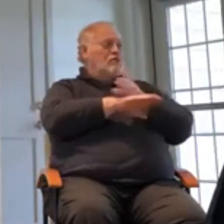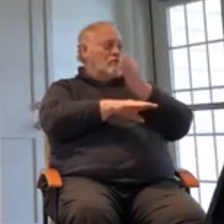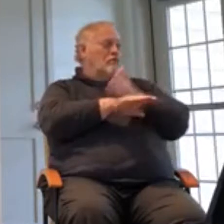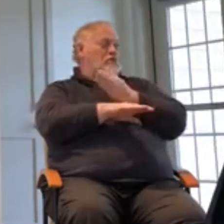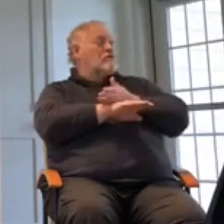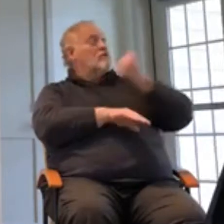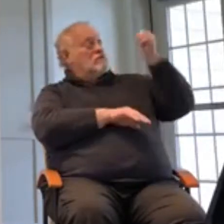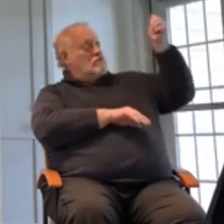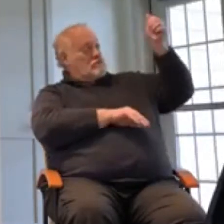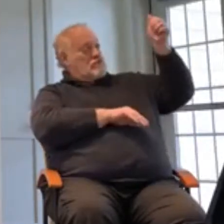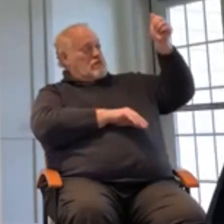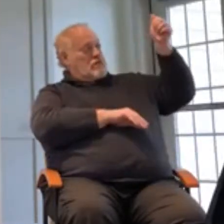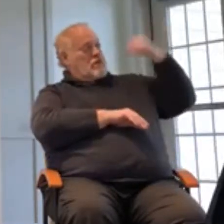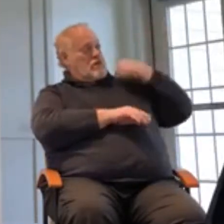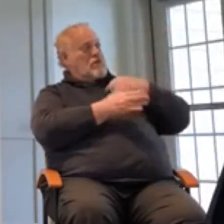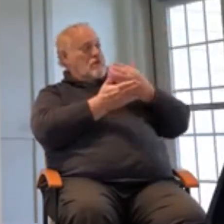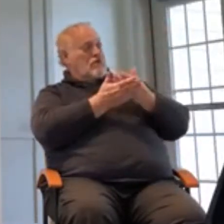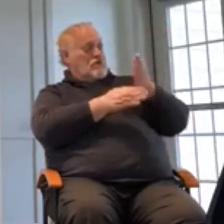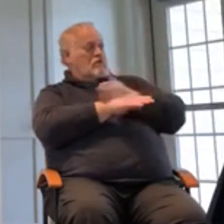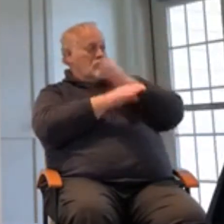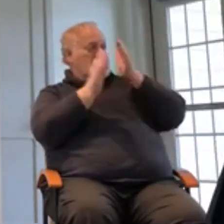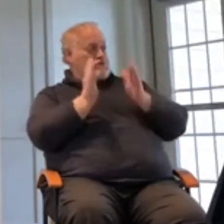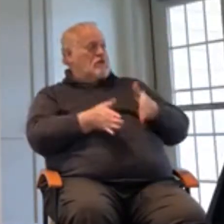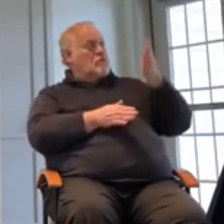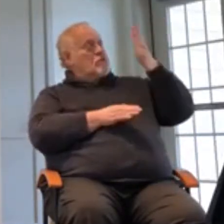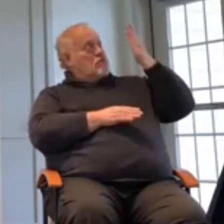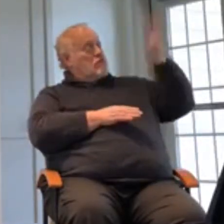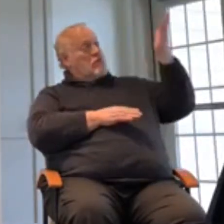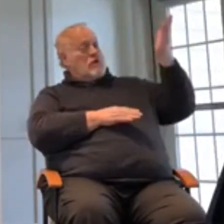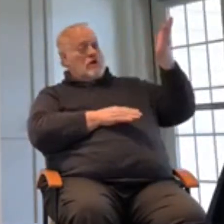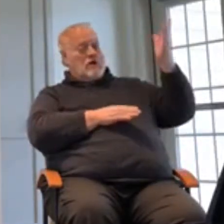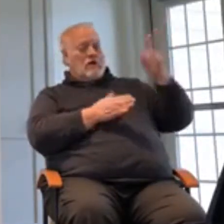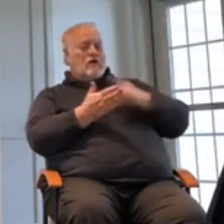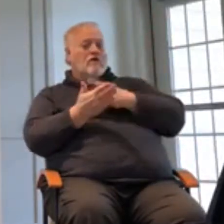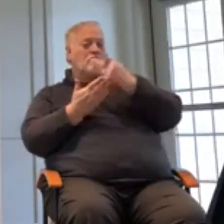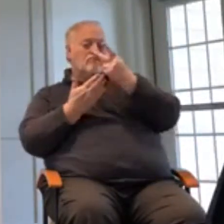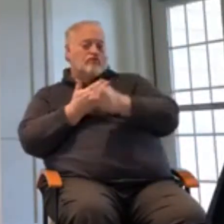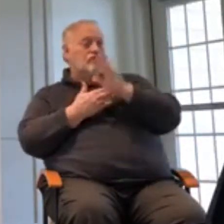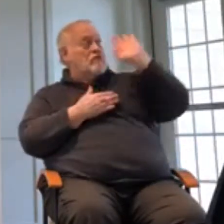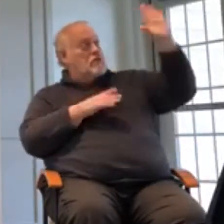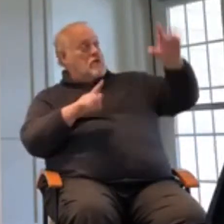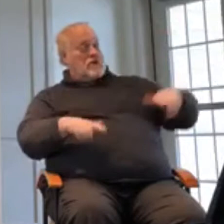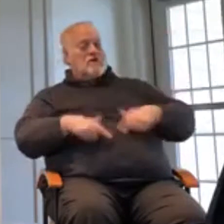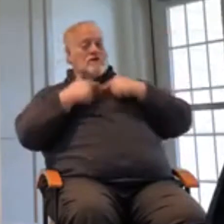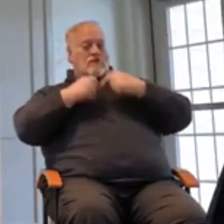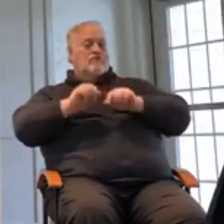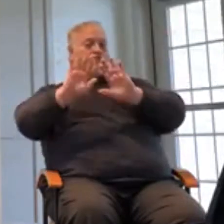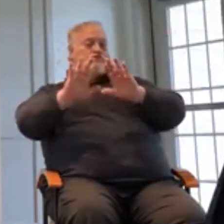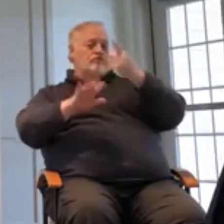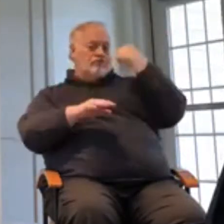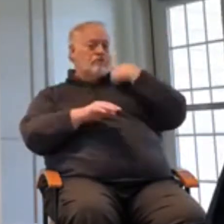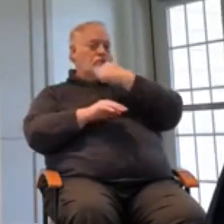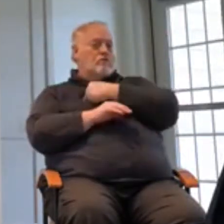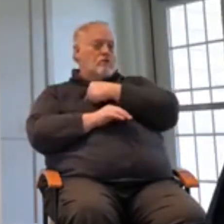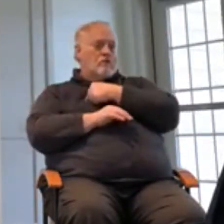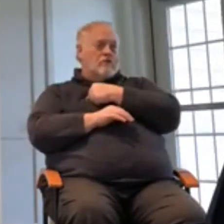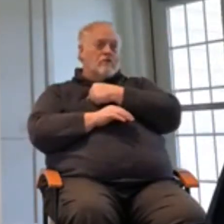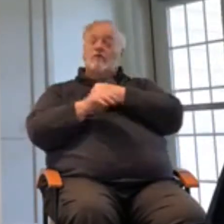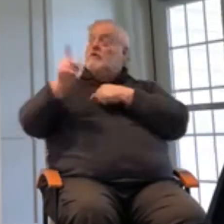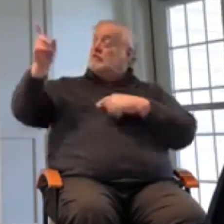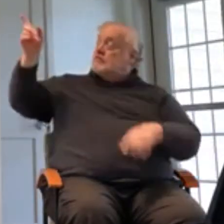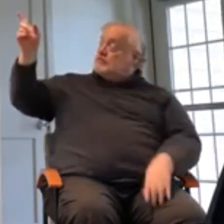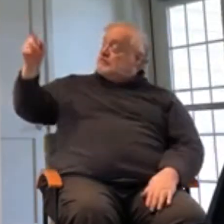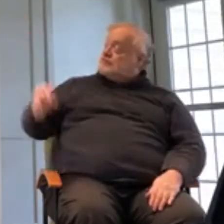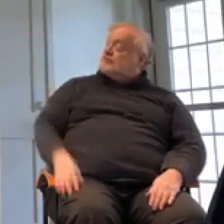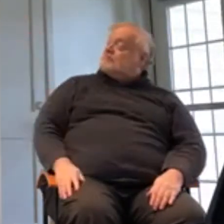As our good shepherd, Jesus laid down his life for us. John 10, verse